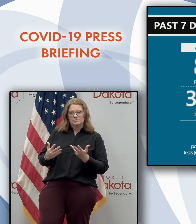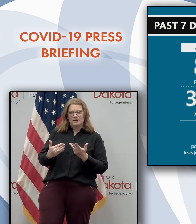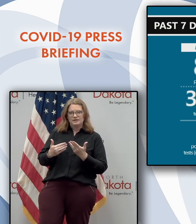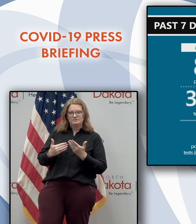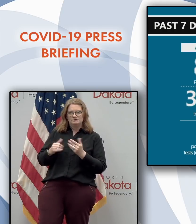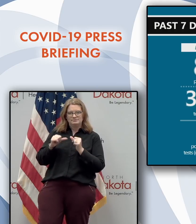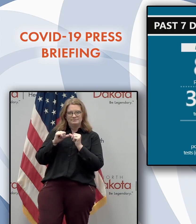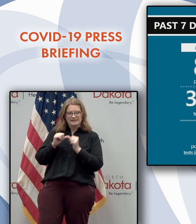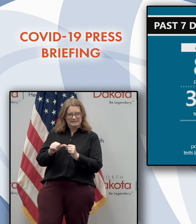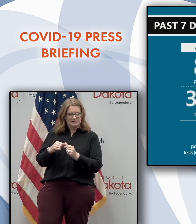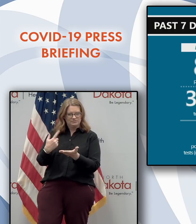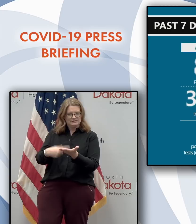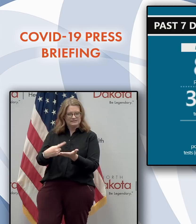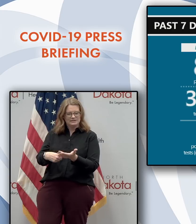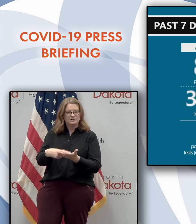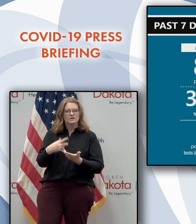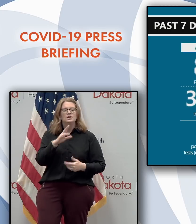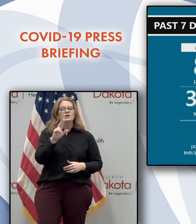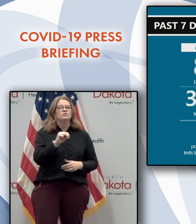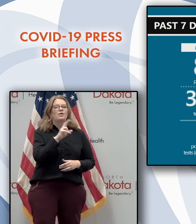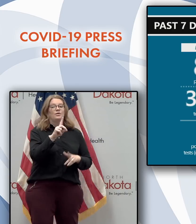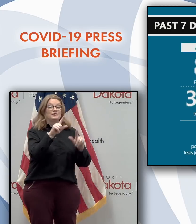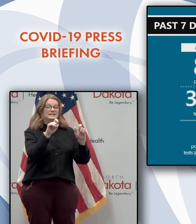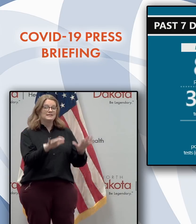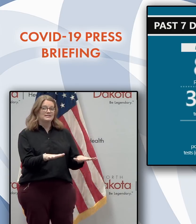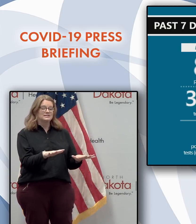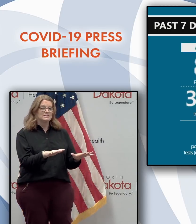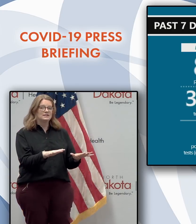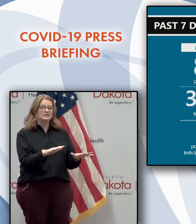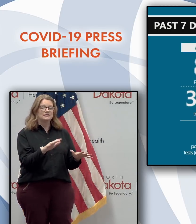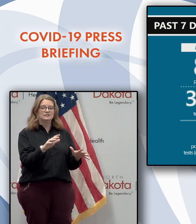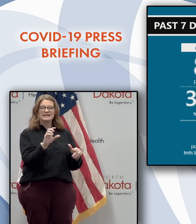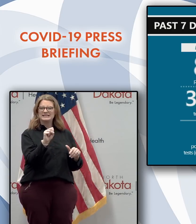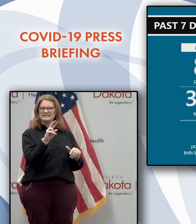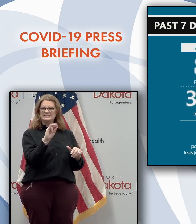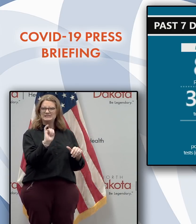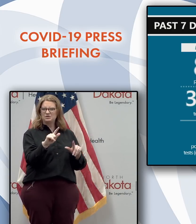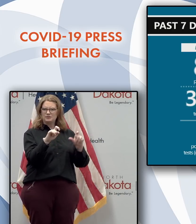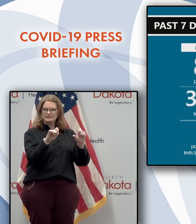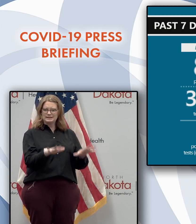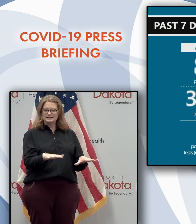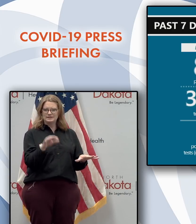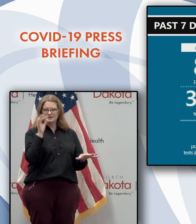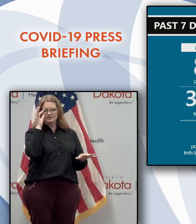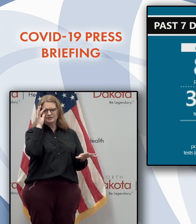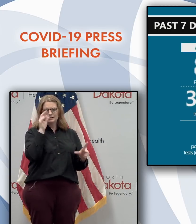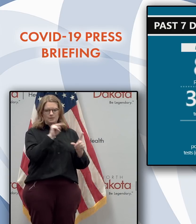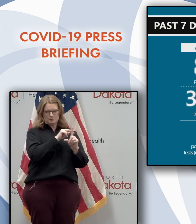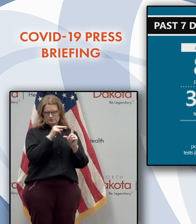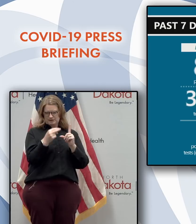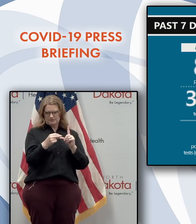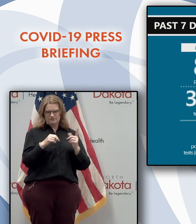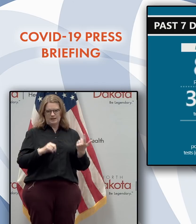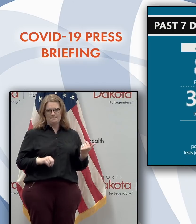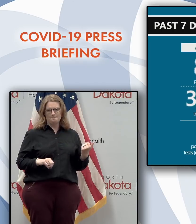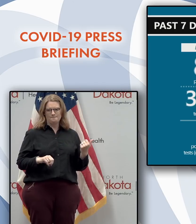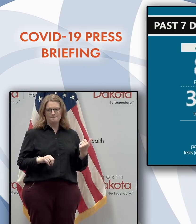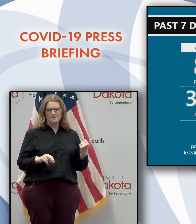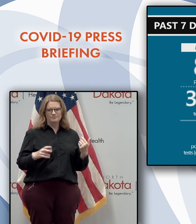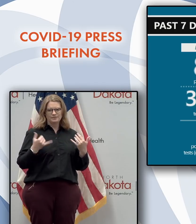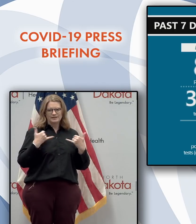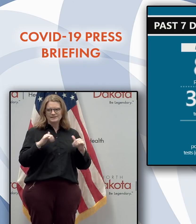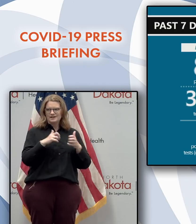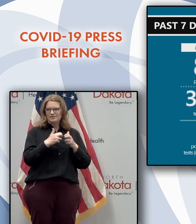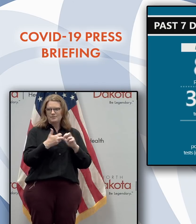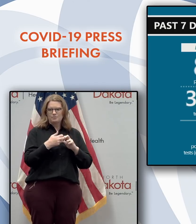program. On the North Dakota testing from a serial testing point of view, still having